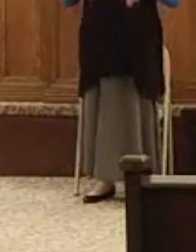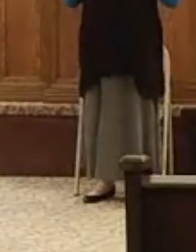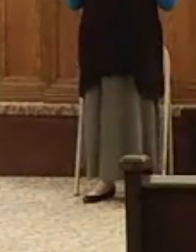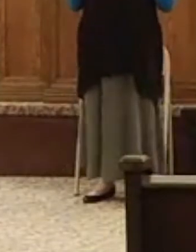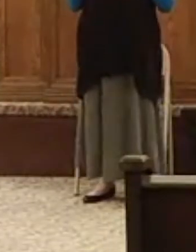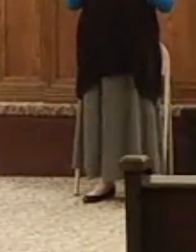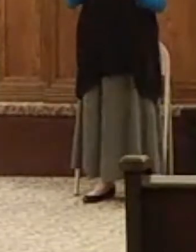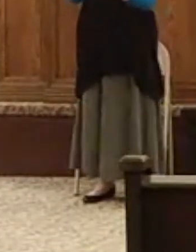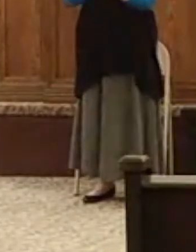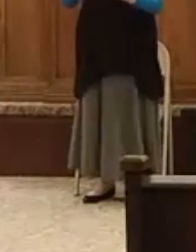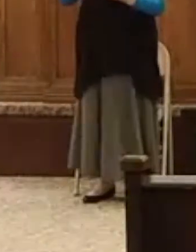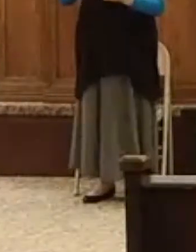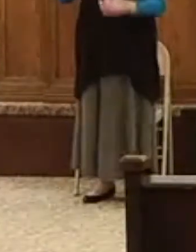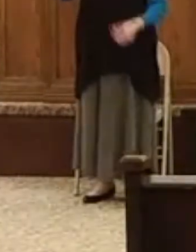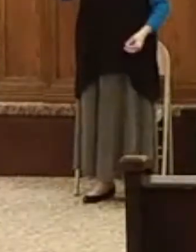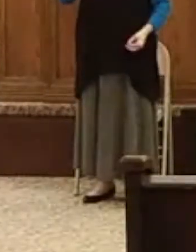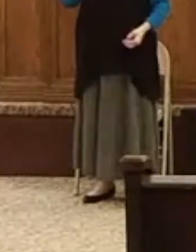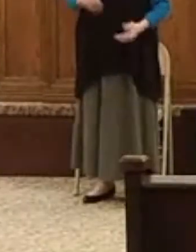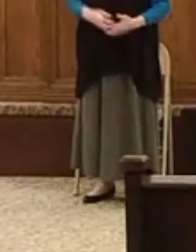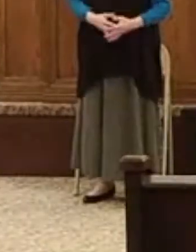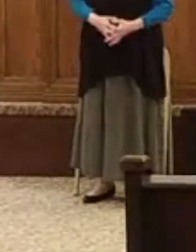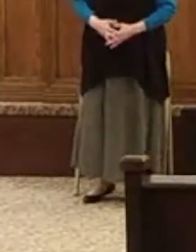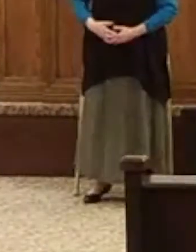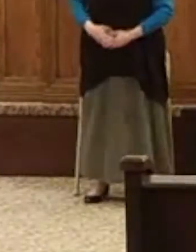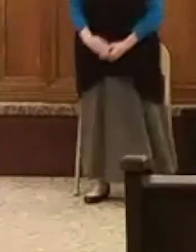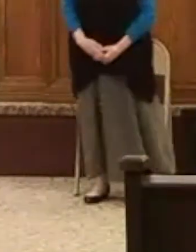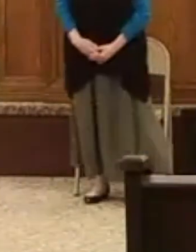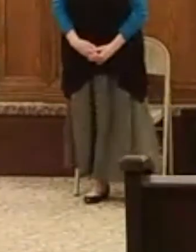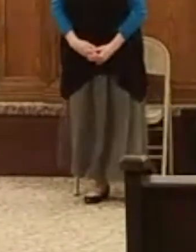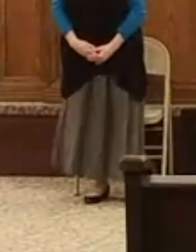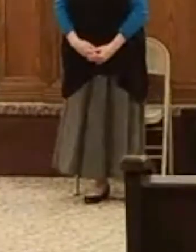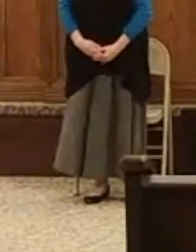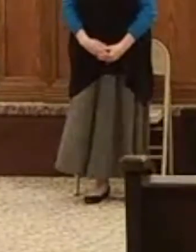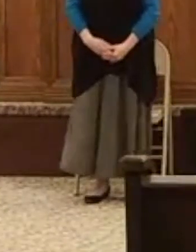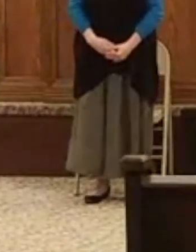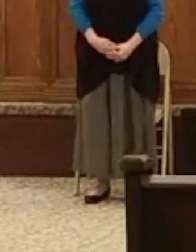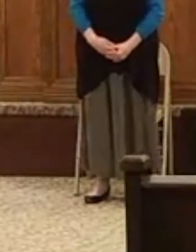And I feel like I'm in the Holy Ghost. Yes, yes sir, you are.